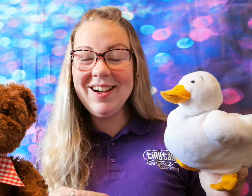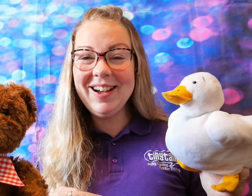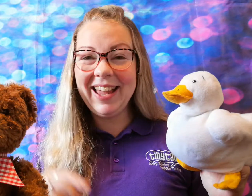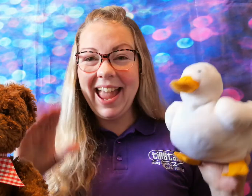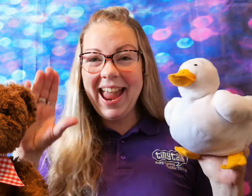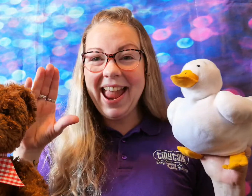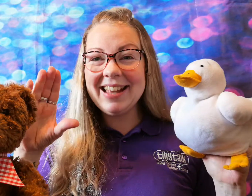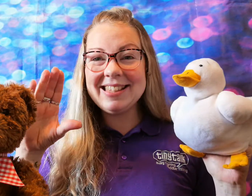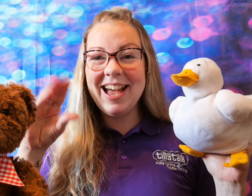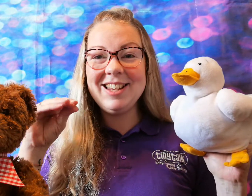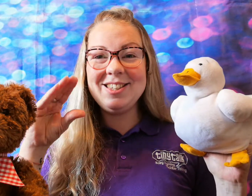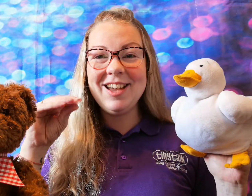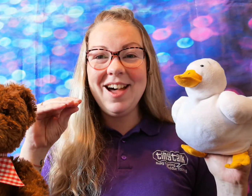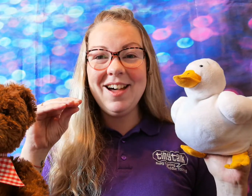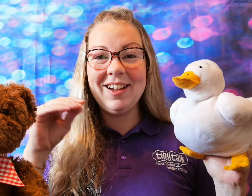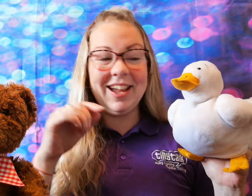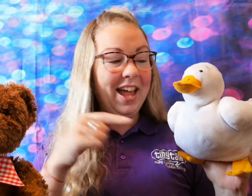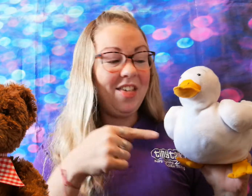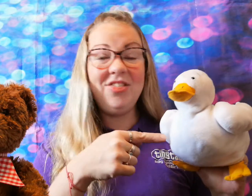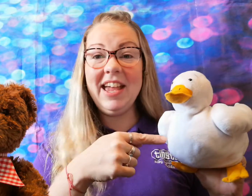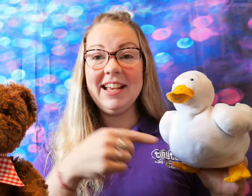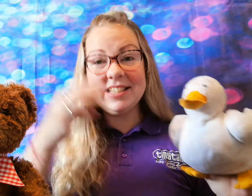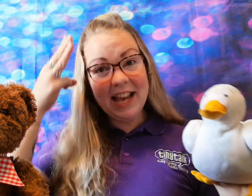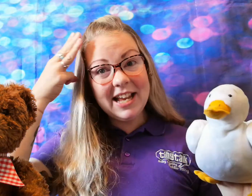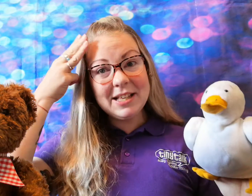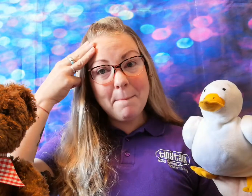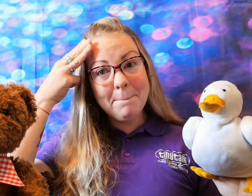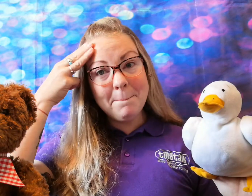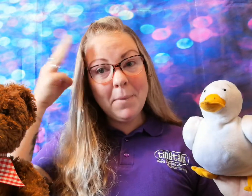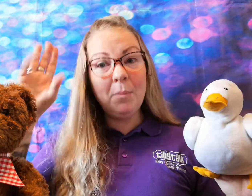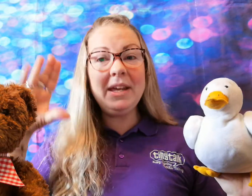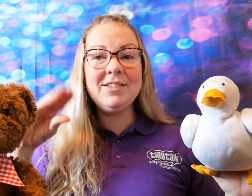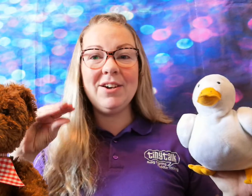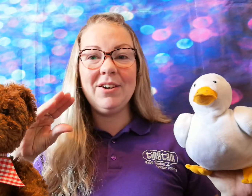Look, it's a duck. This is Mommy Duck.